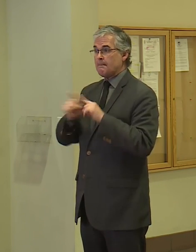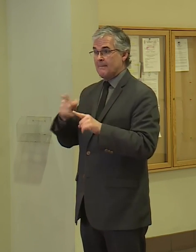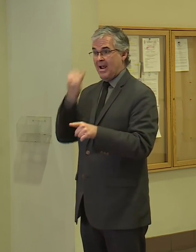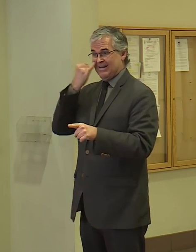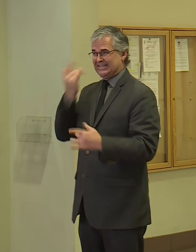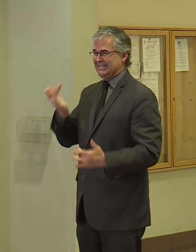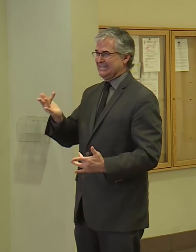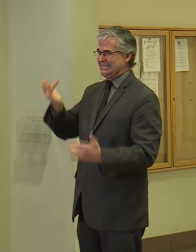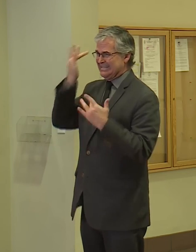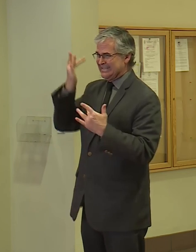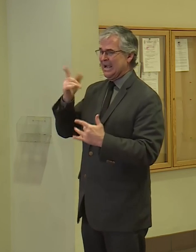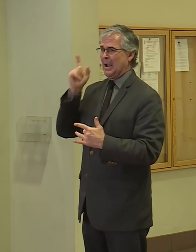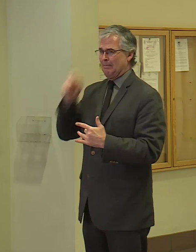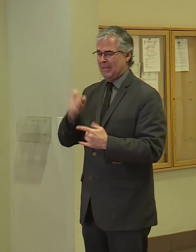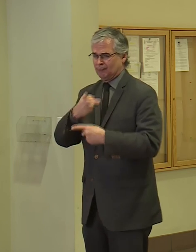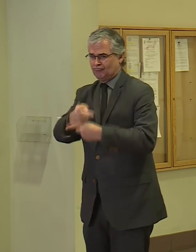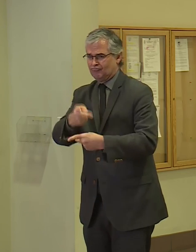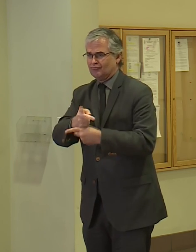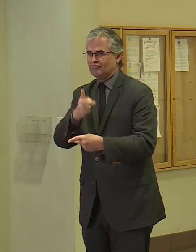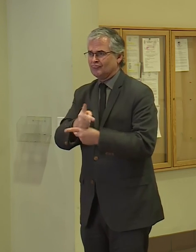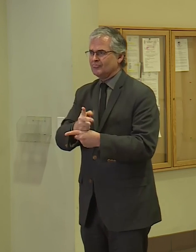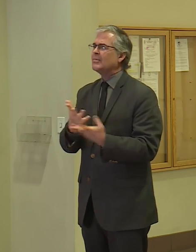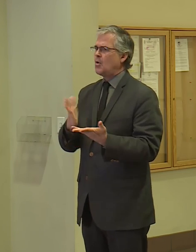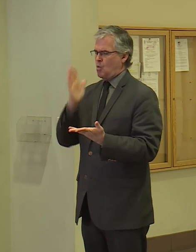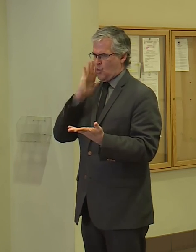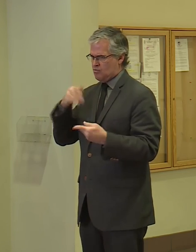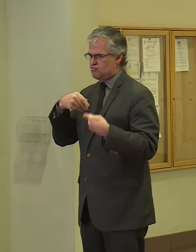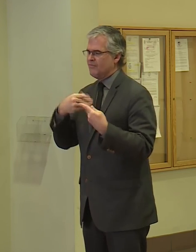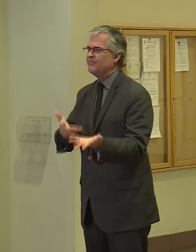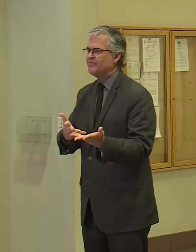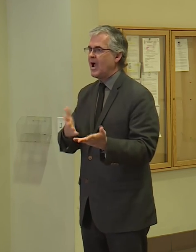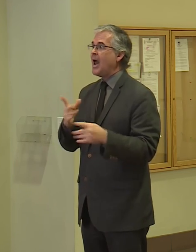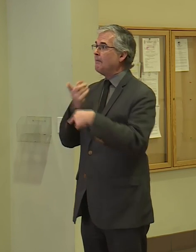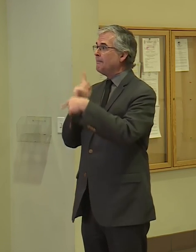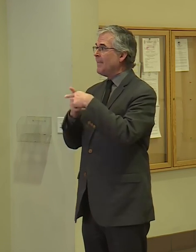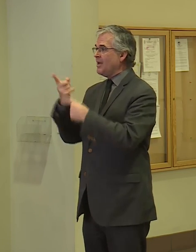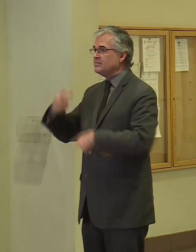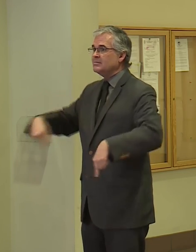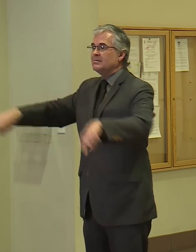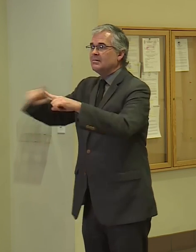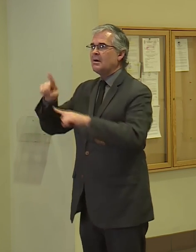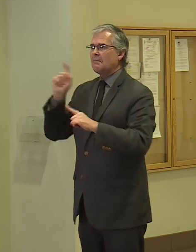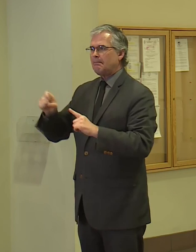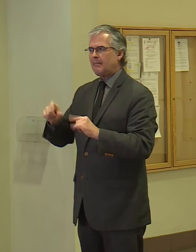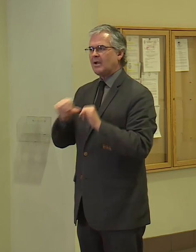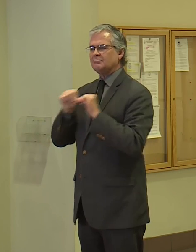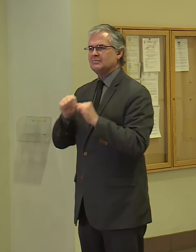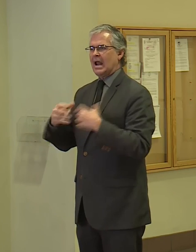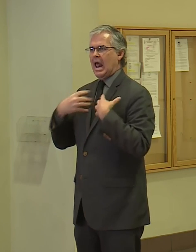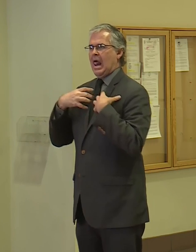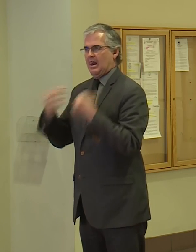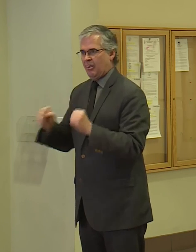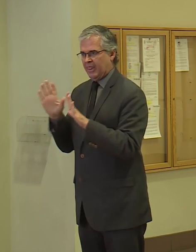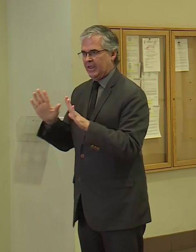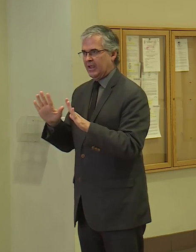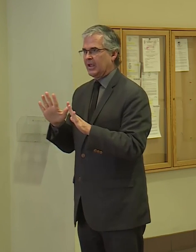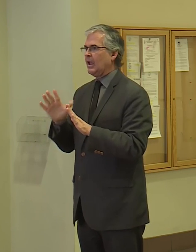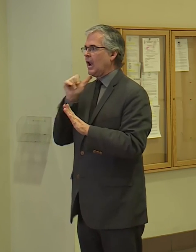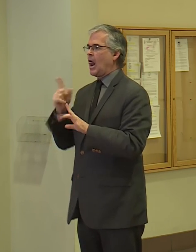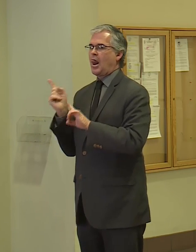it the rest of us need to do our part to stay healthy and to keep our facilities available for those patients that need